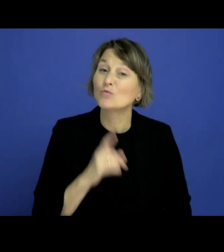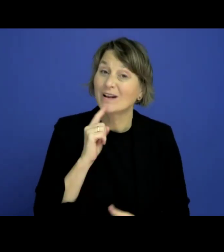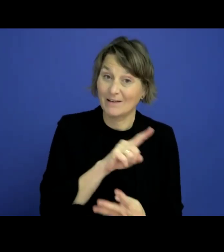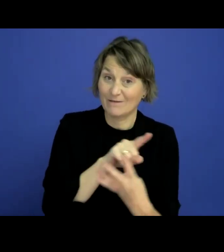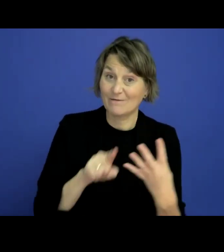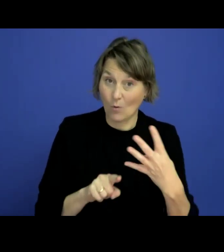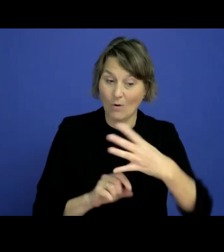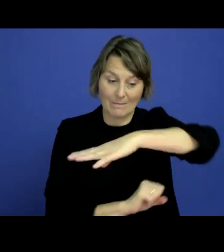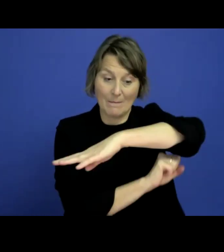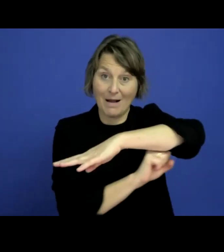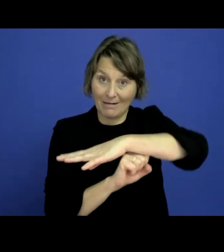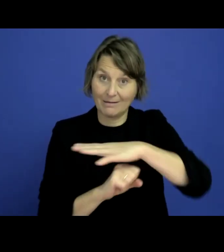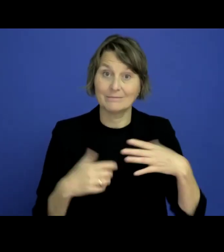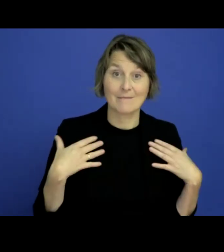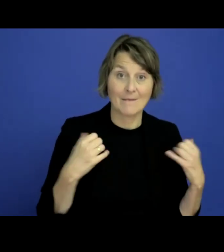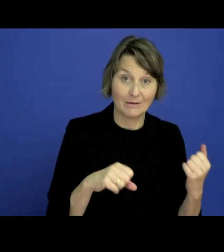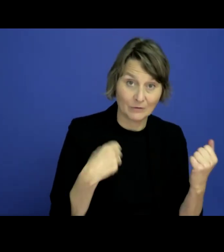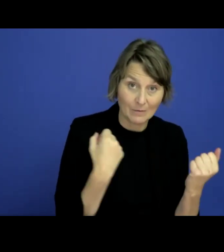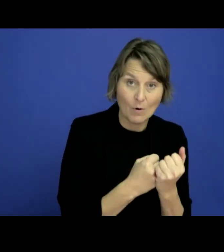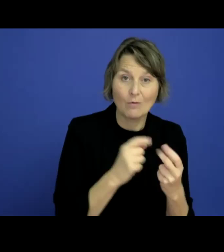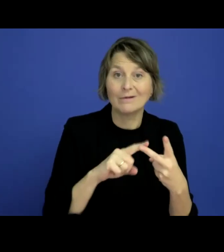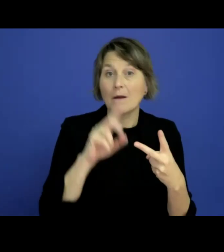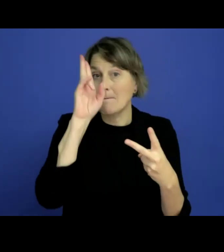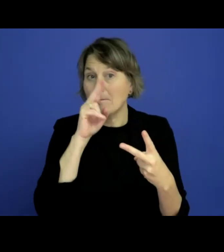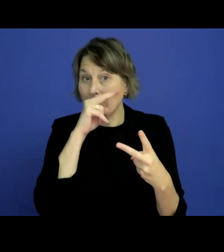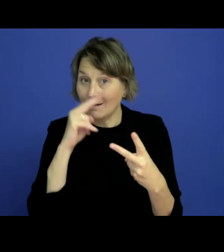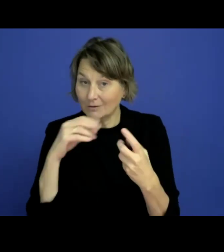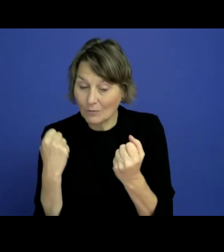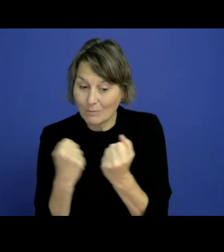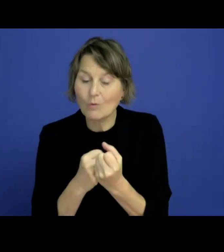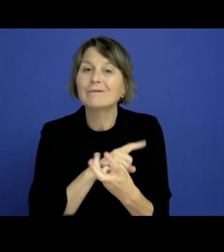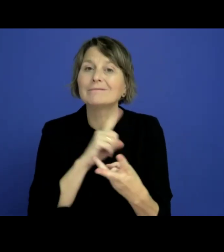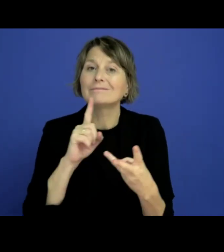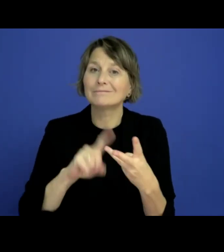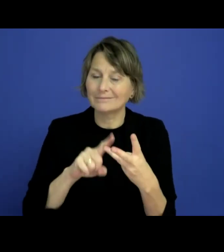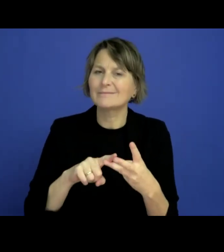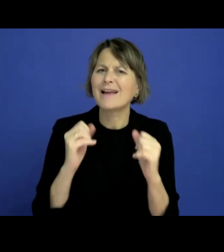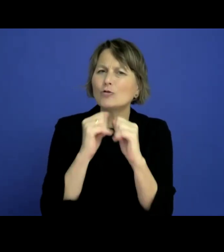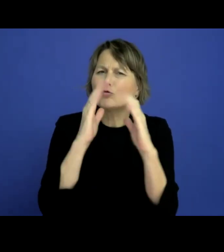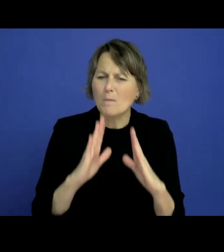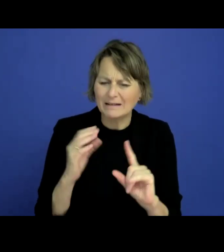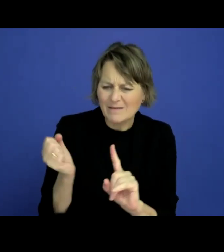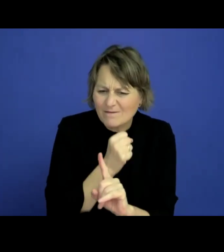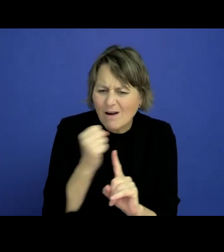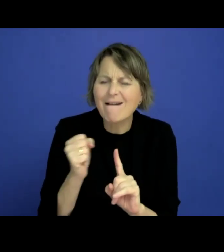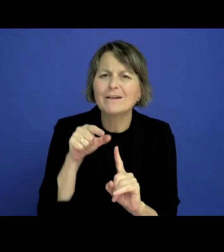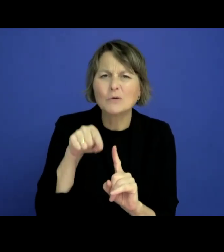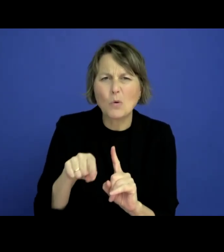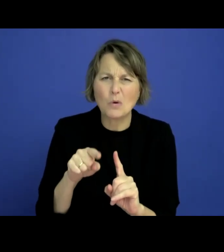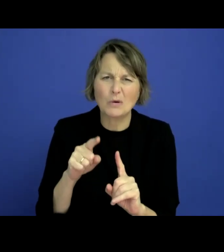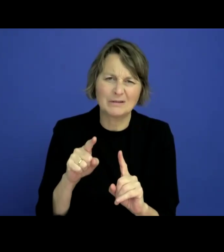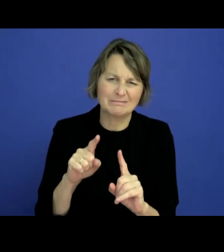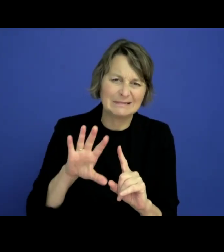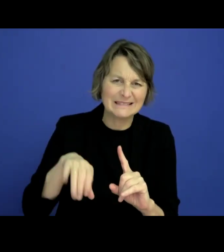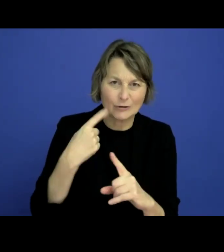support, parenthood support, domestic and sexual violence support, and also